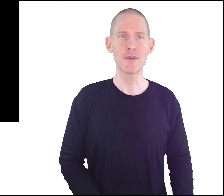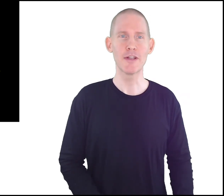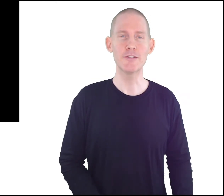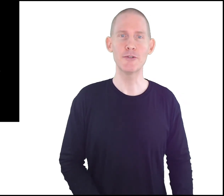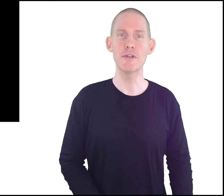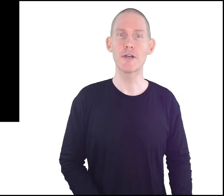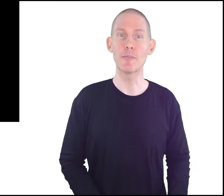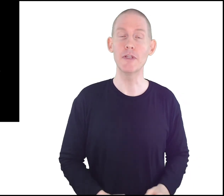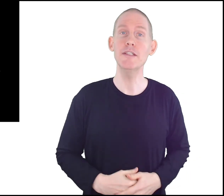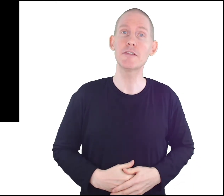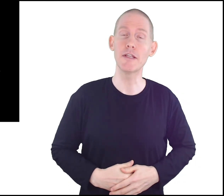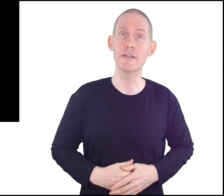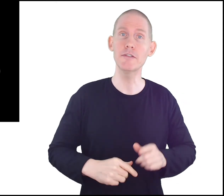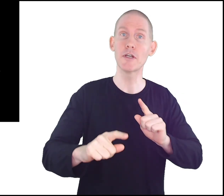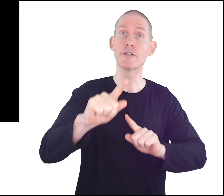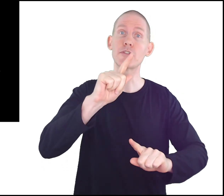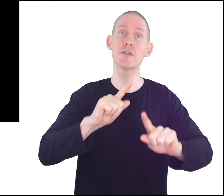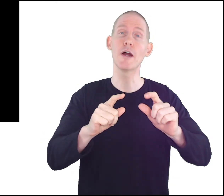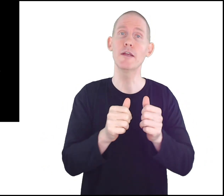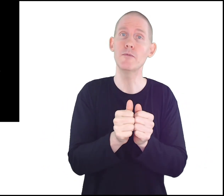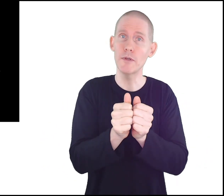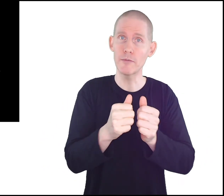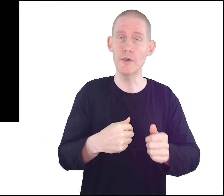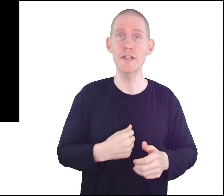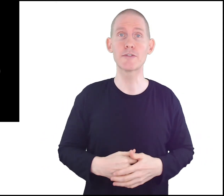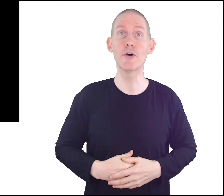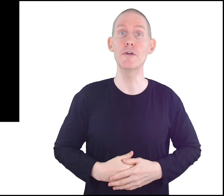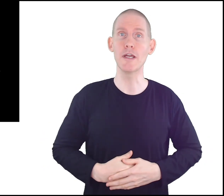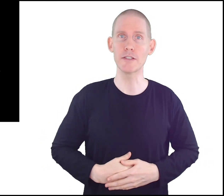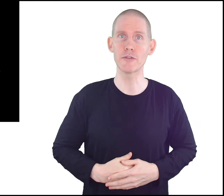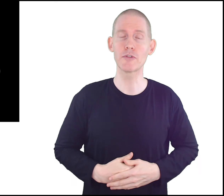Let's do the complete sentence. Sign with me. Let's go nice and slow.